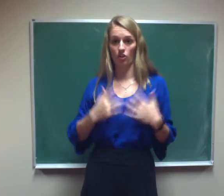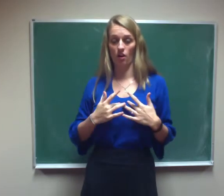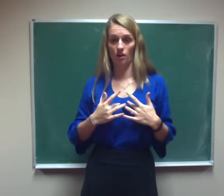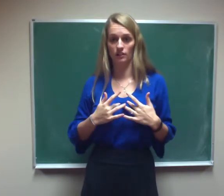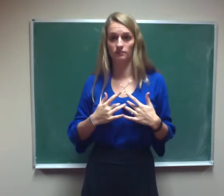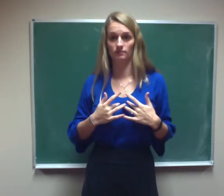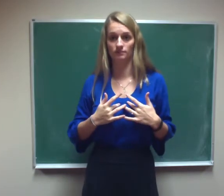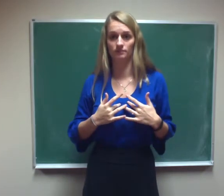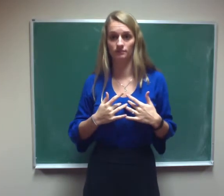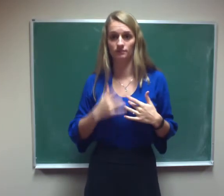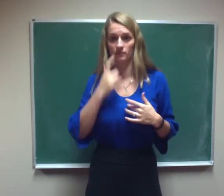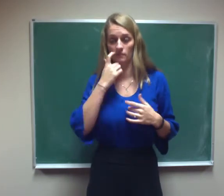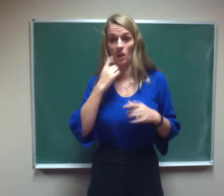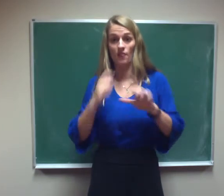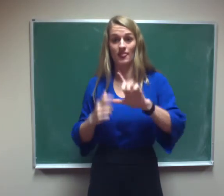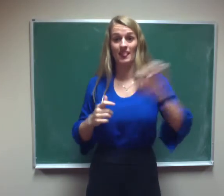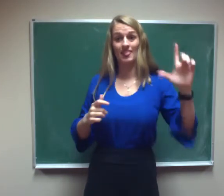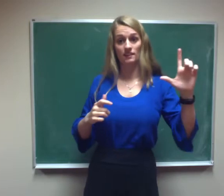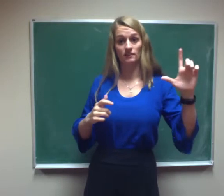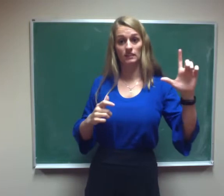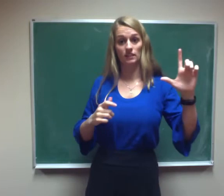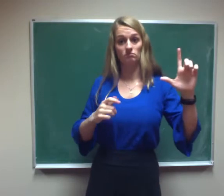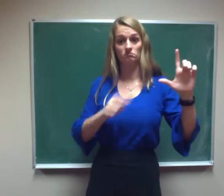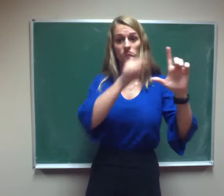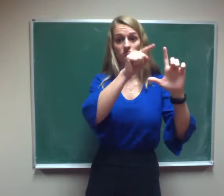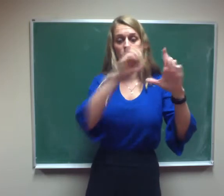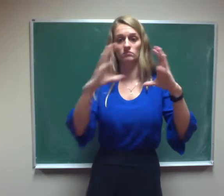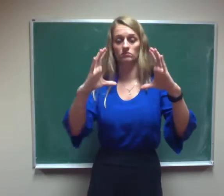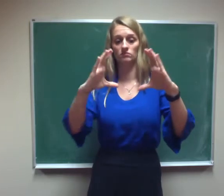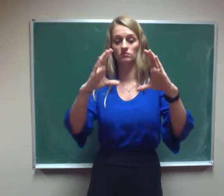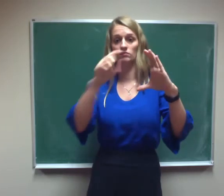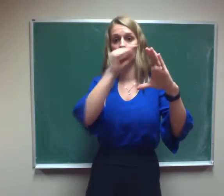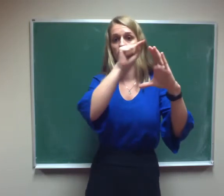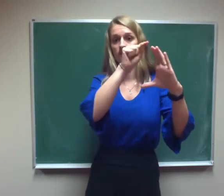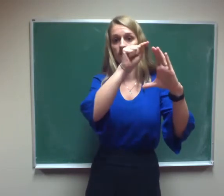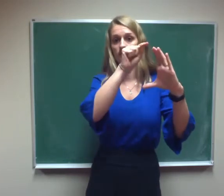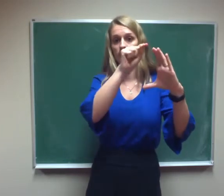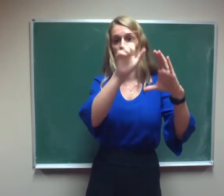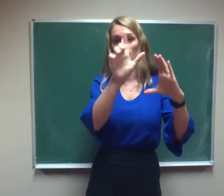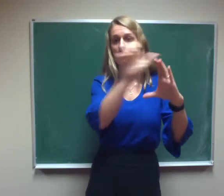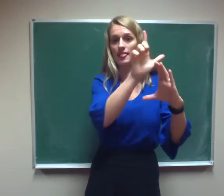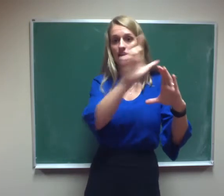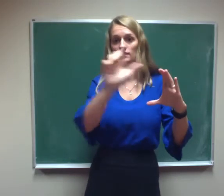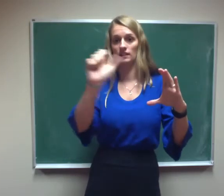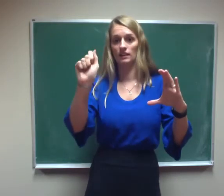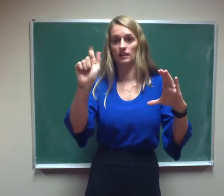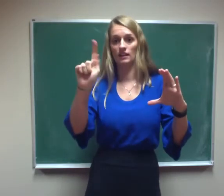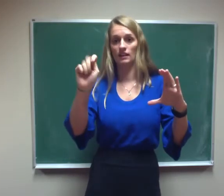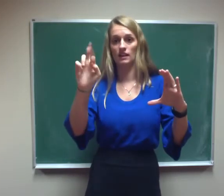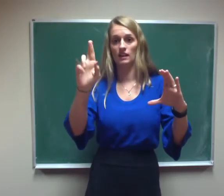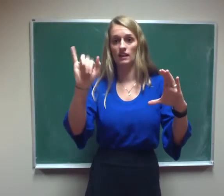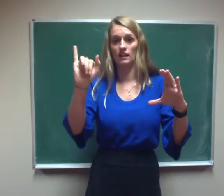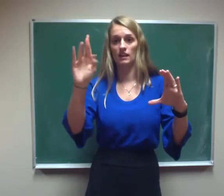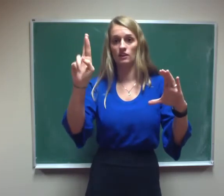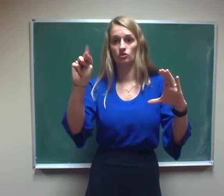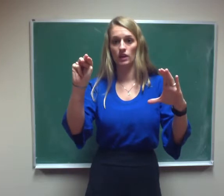side, and it enters a small upper left atrium. The blood is going to return through structures called